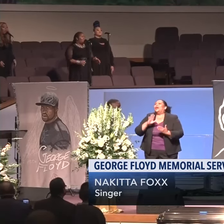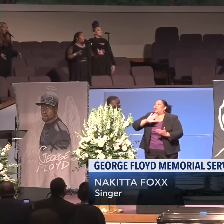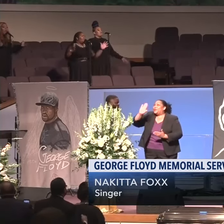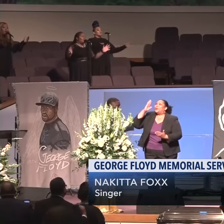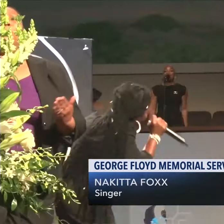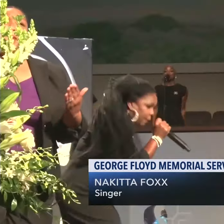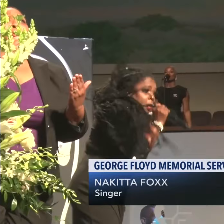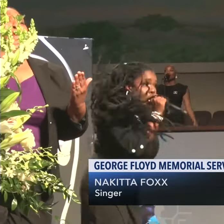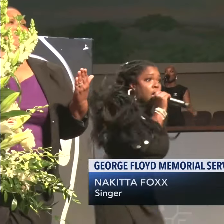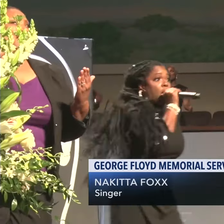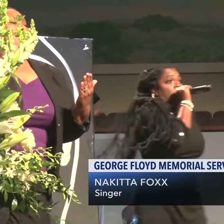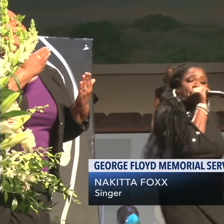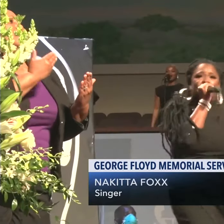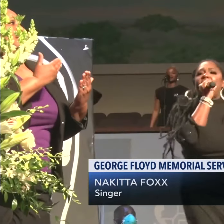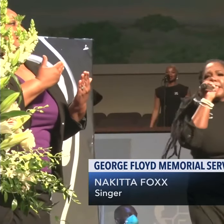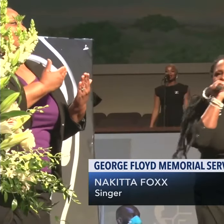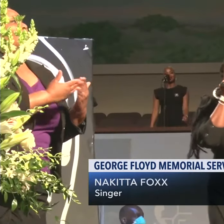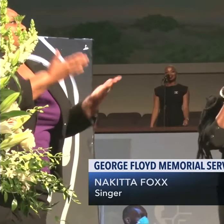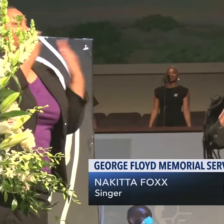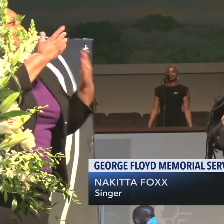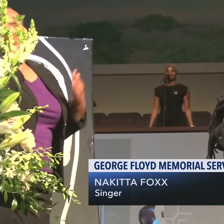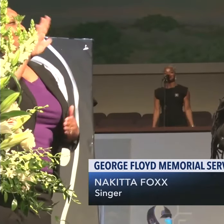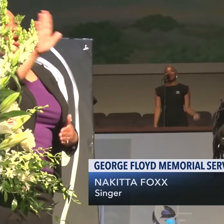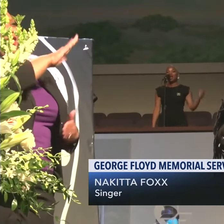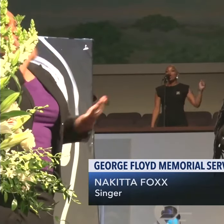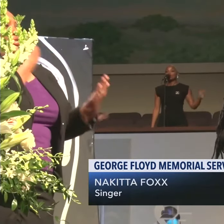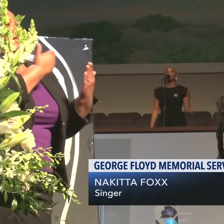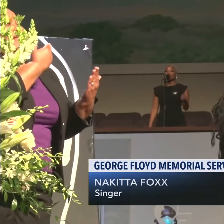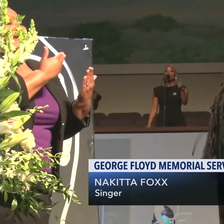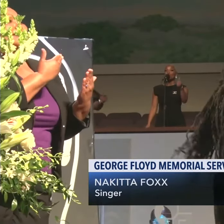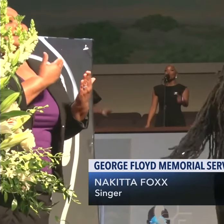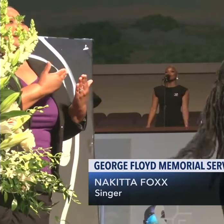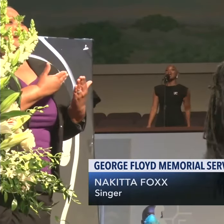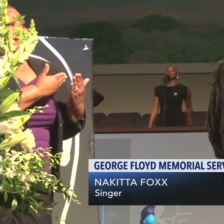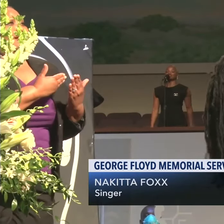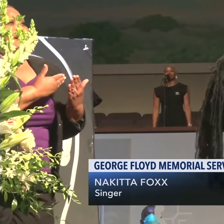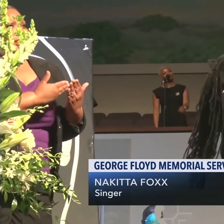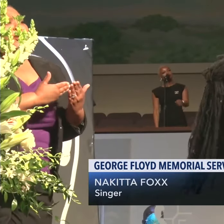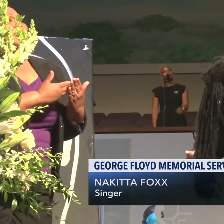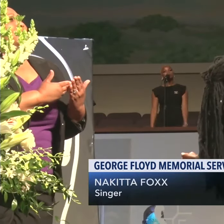for his goodness. Thank him for his goodness.